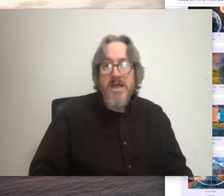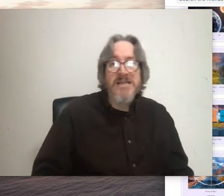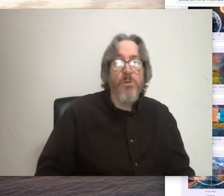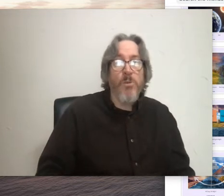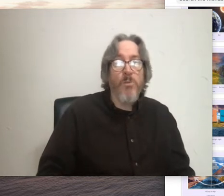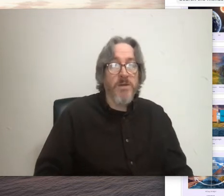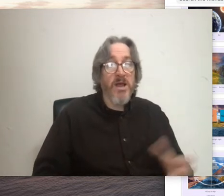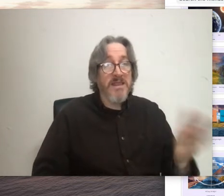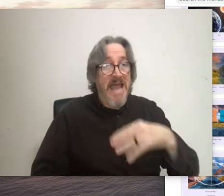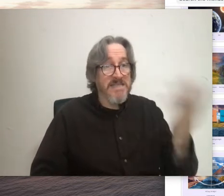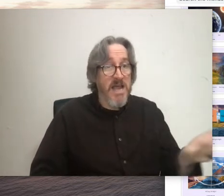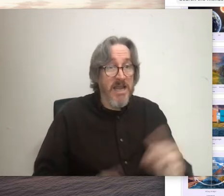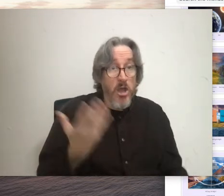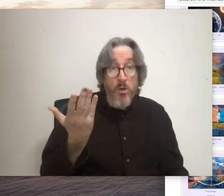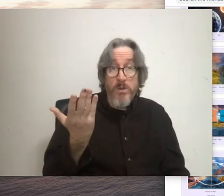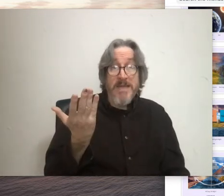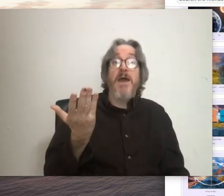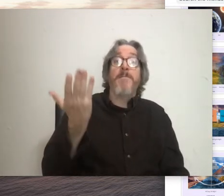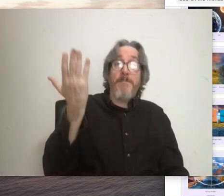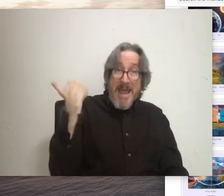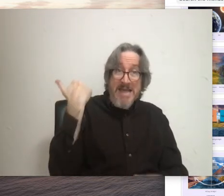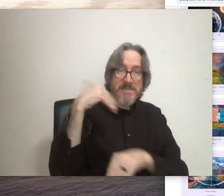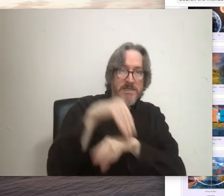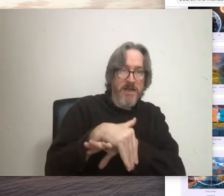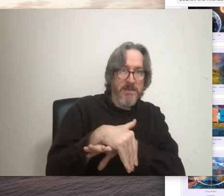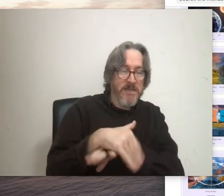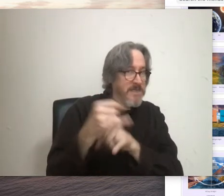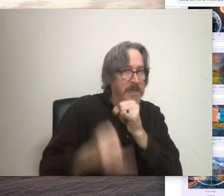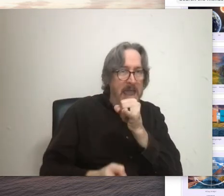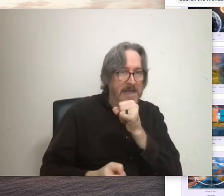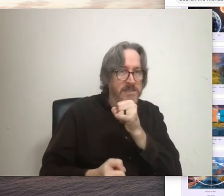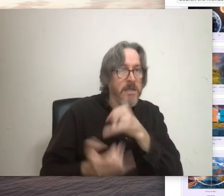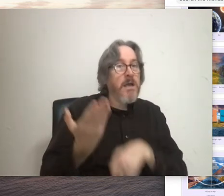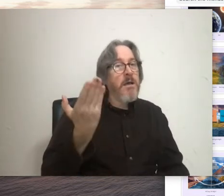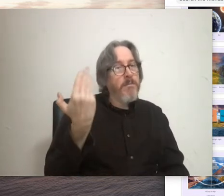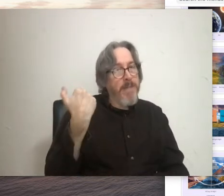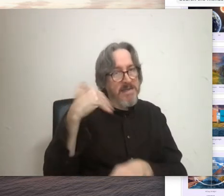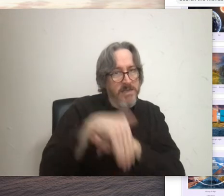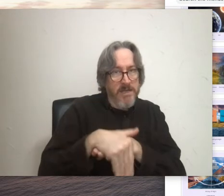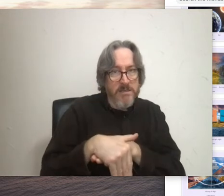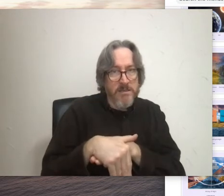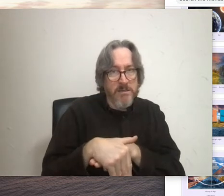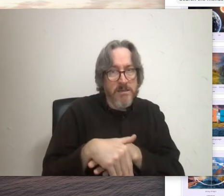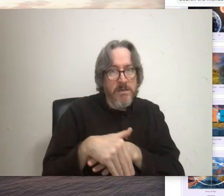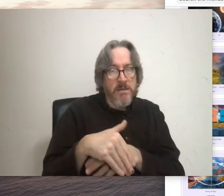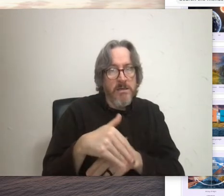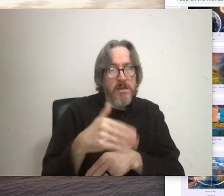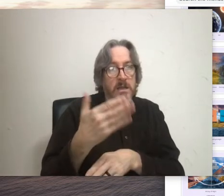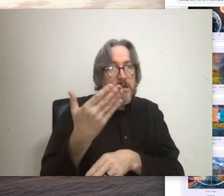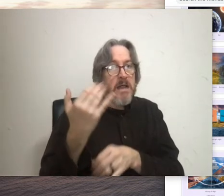Okay. So when we're talking about last night, we mean past night. It's not last, past night.